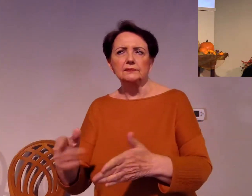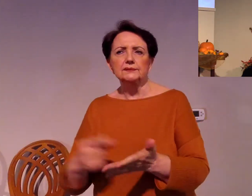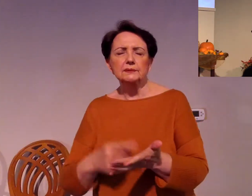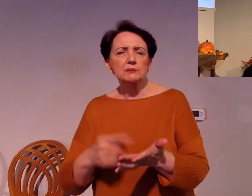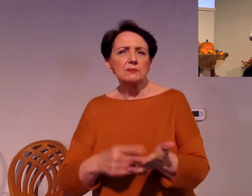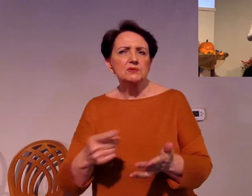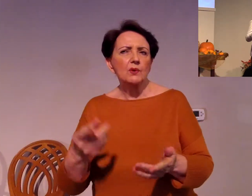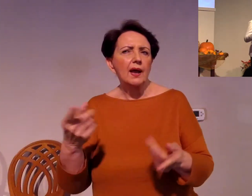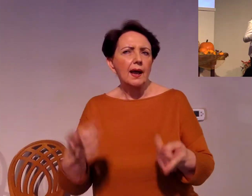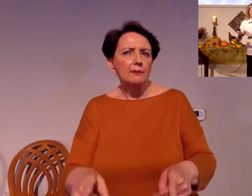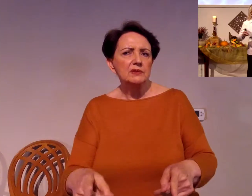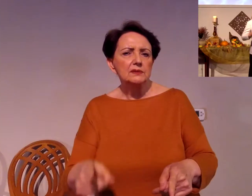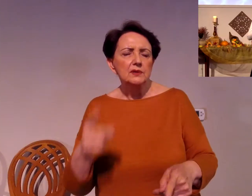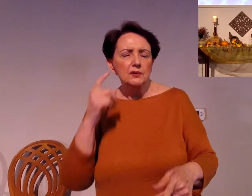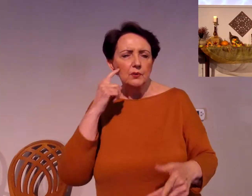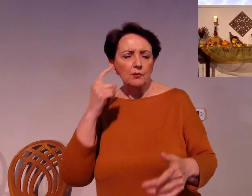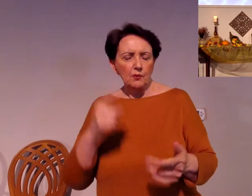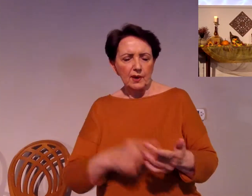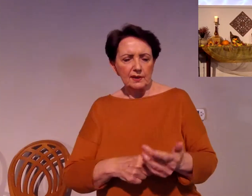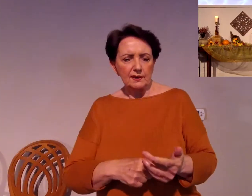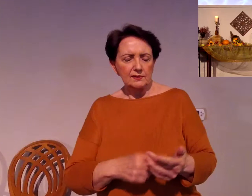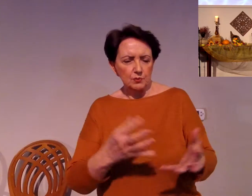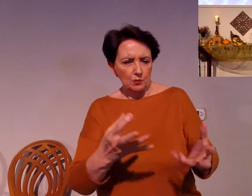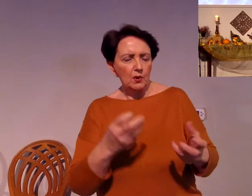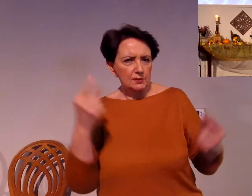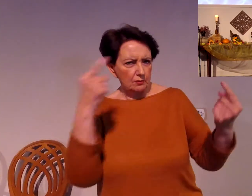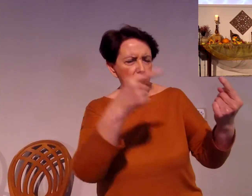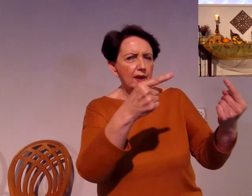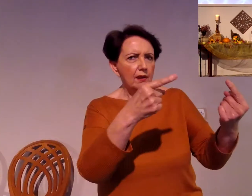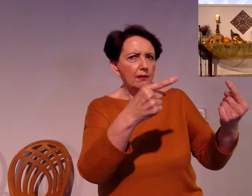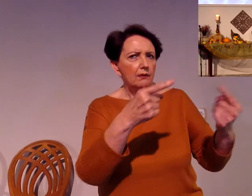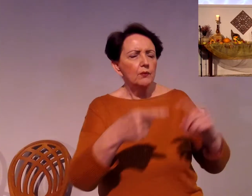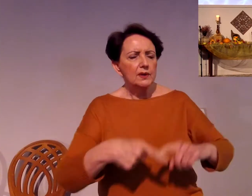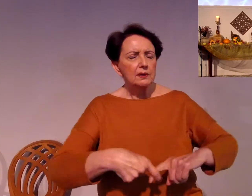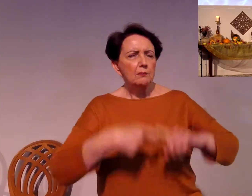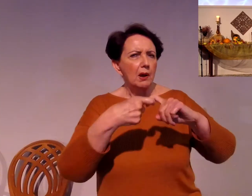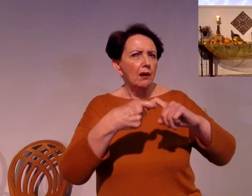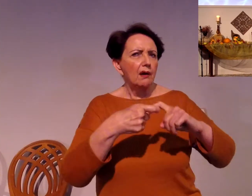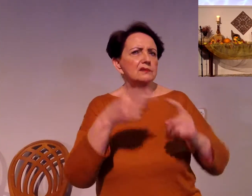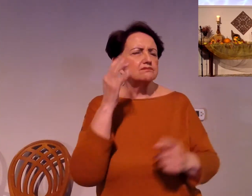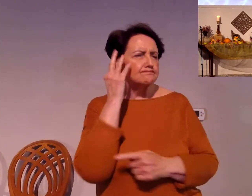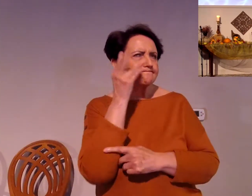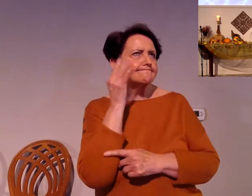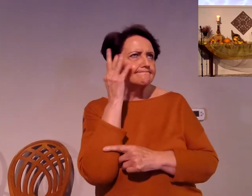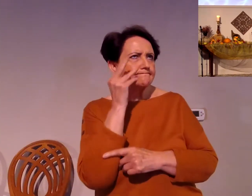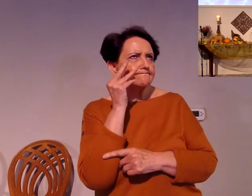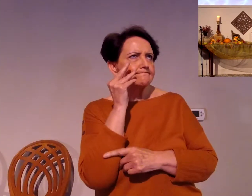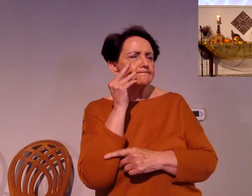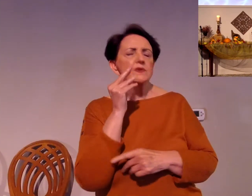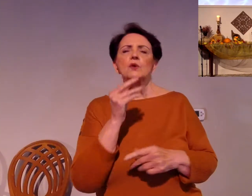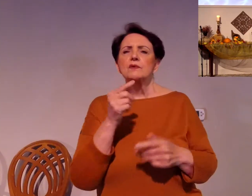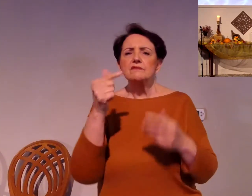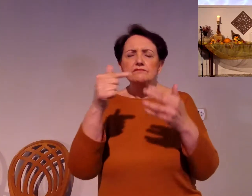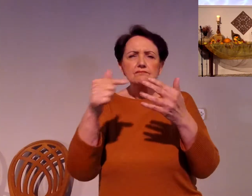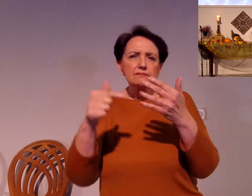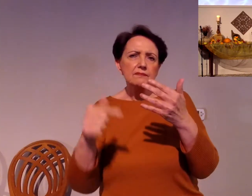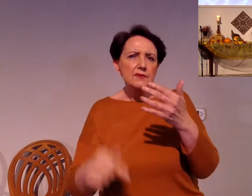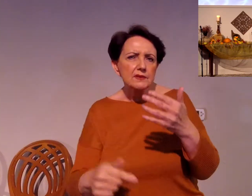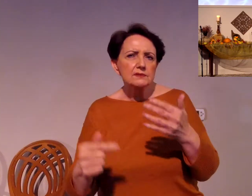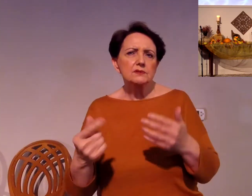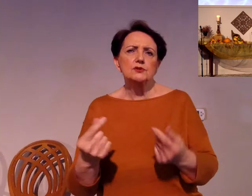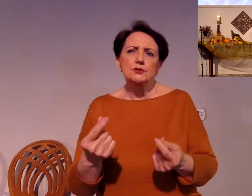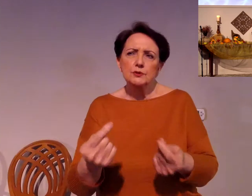we recognize where we want to go. Sometimes we need to pause and think about that. And we have all kinds of things. And